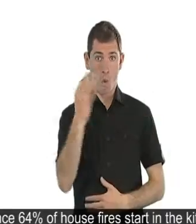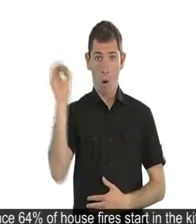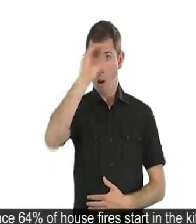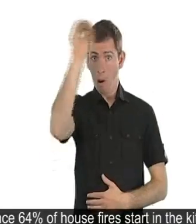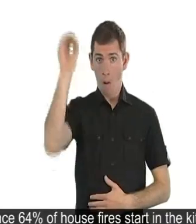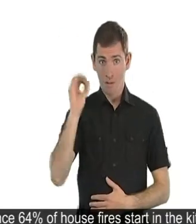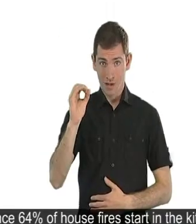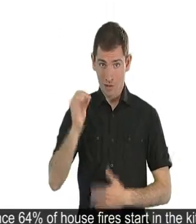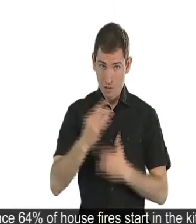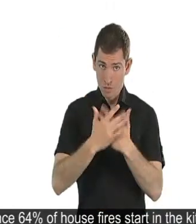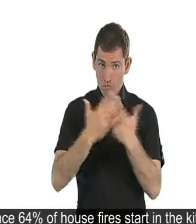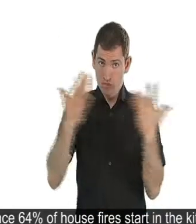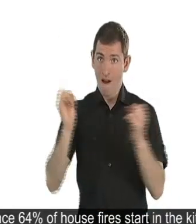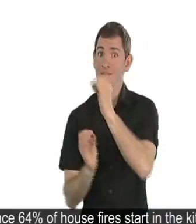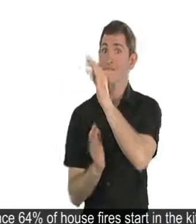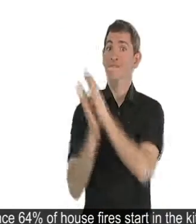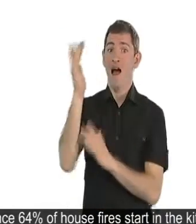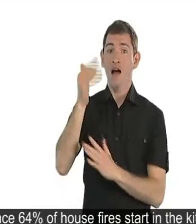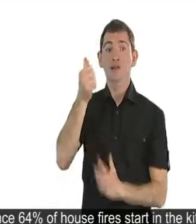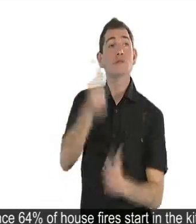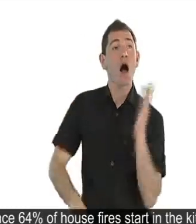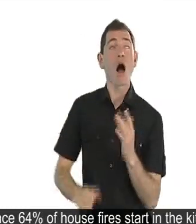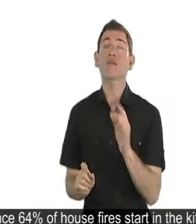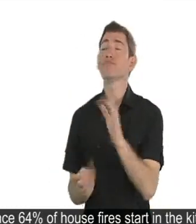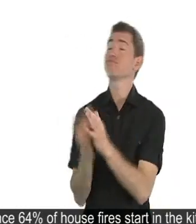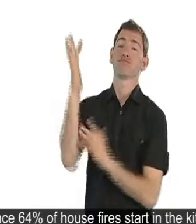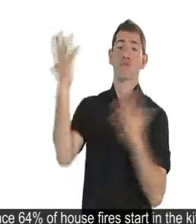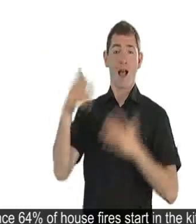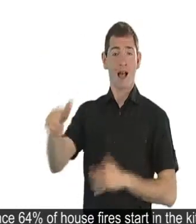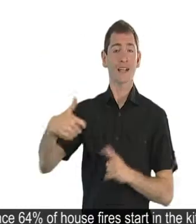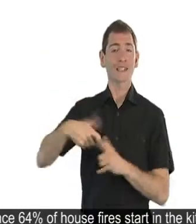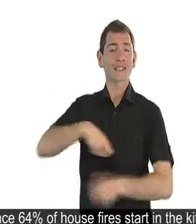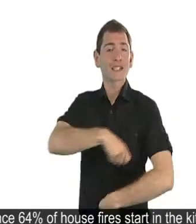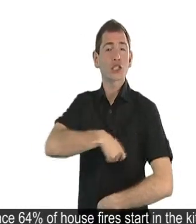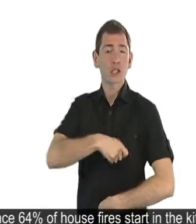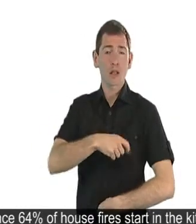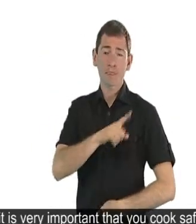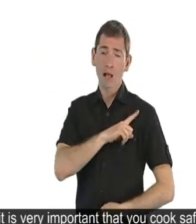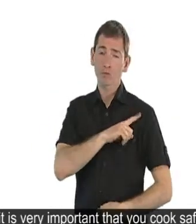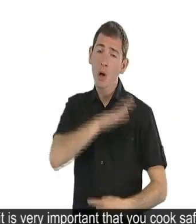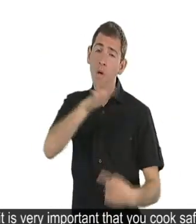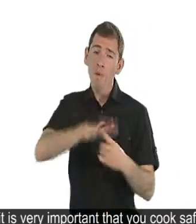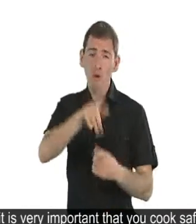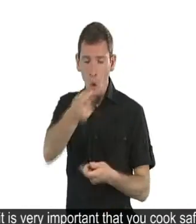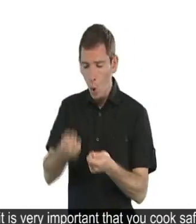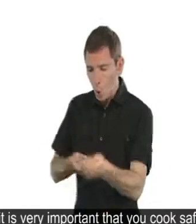Since 64% of house fires start in the kitchen, it is very important that you cook safely.